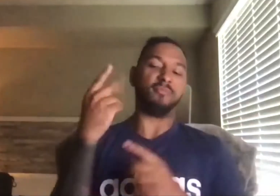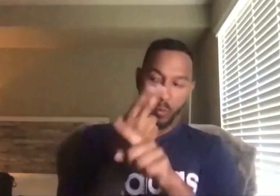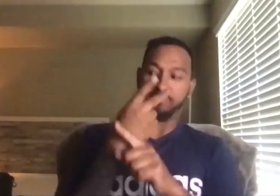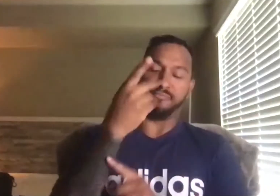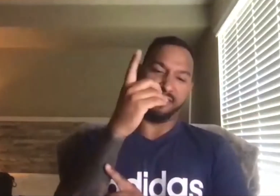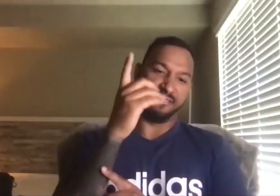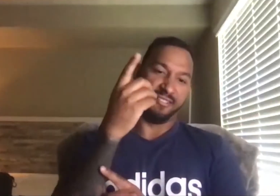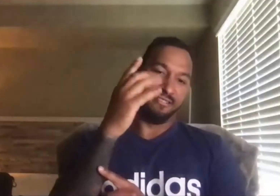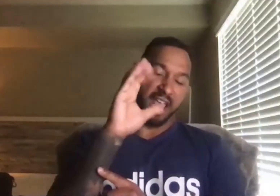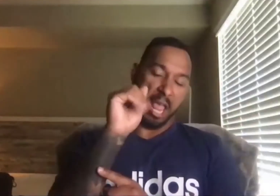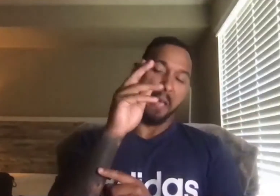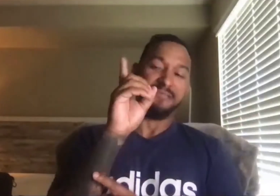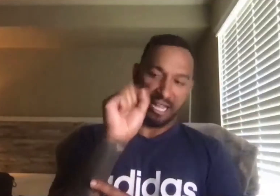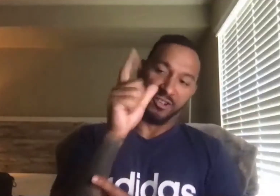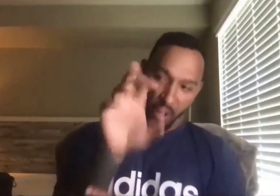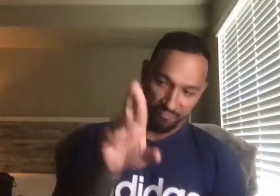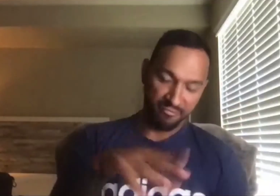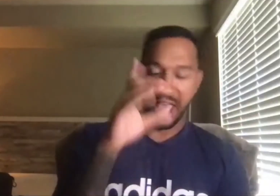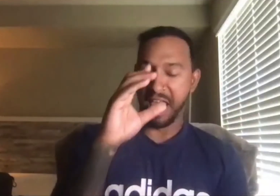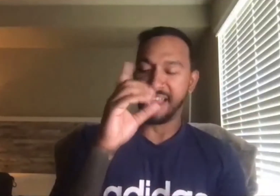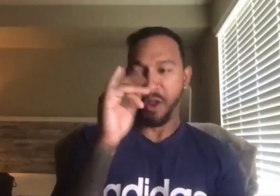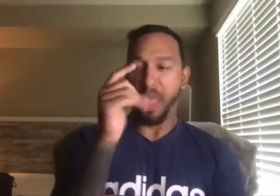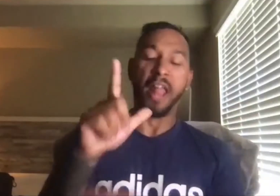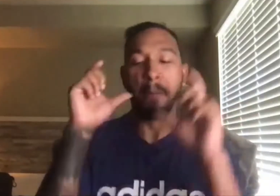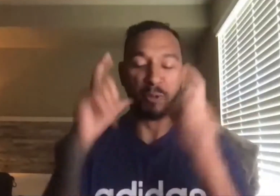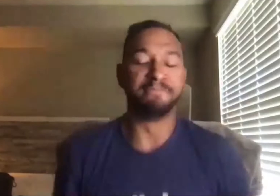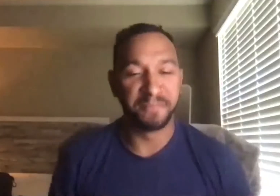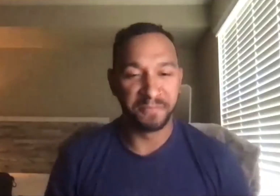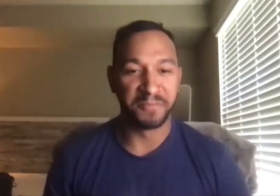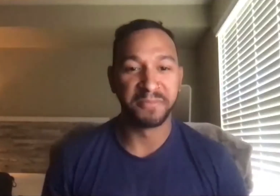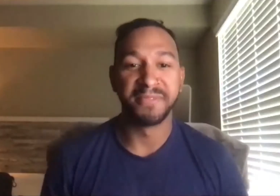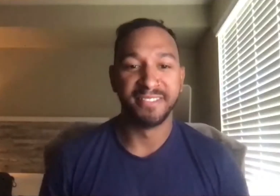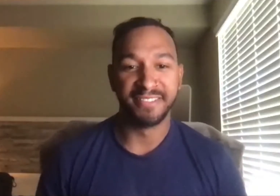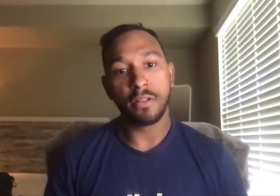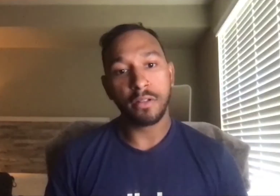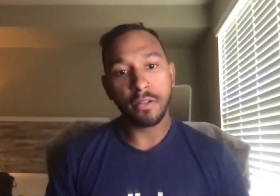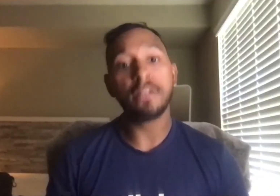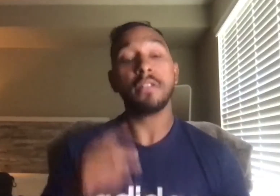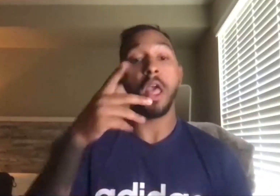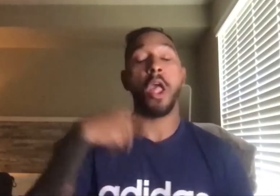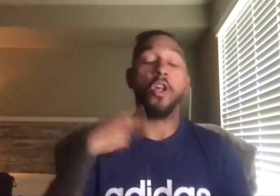this particular piece, I just stuck with the black and white camera.